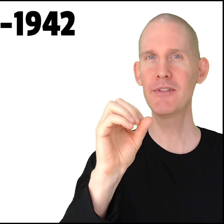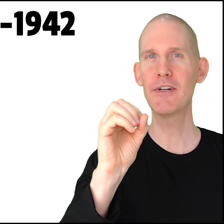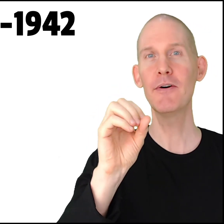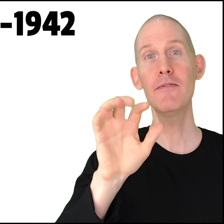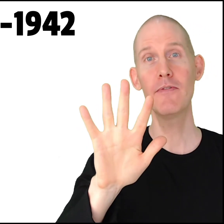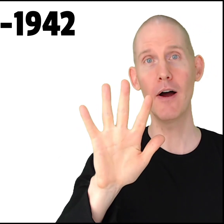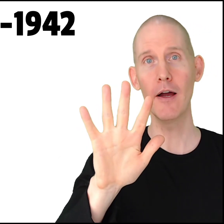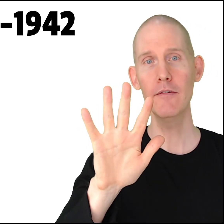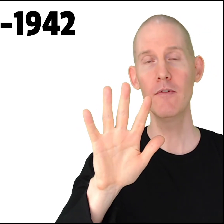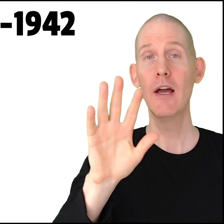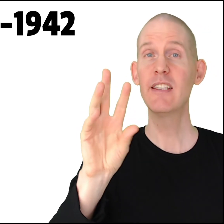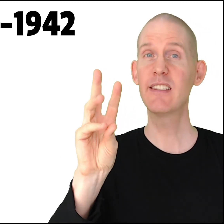205